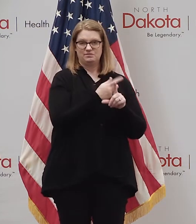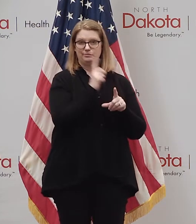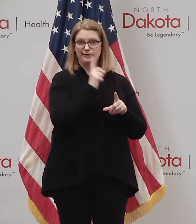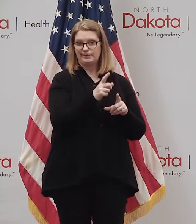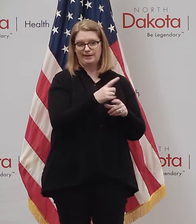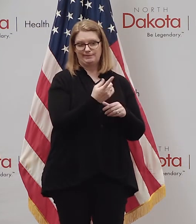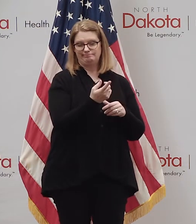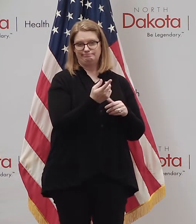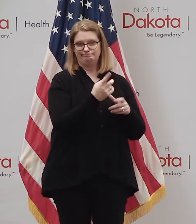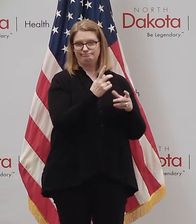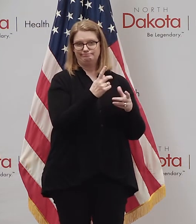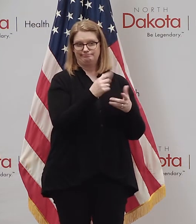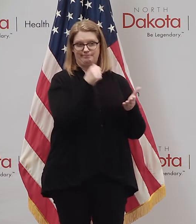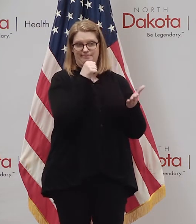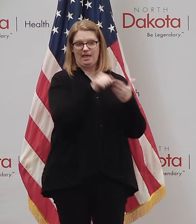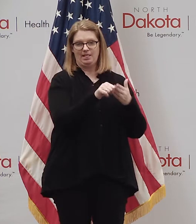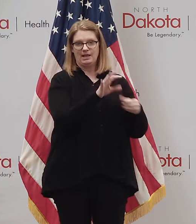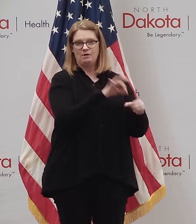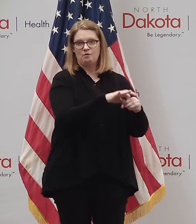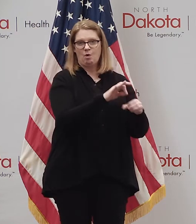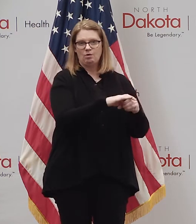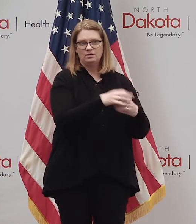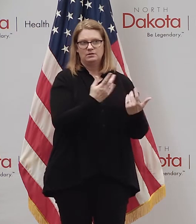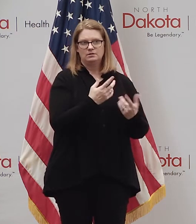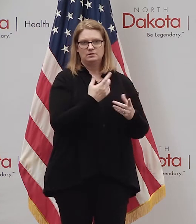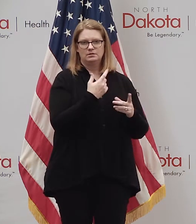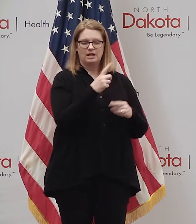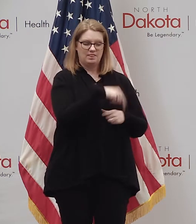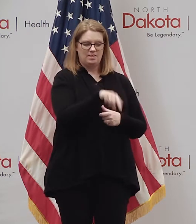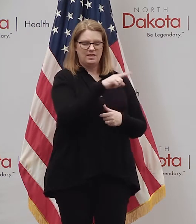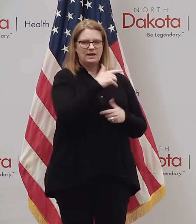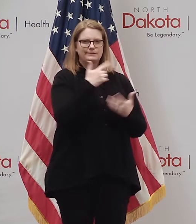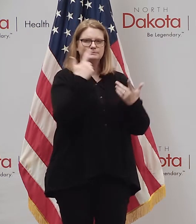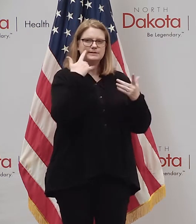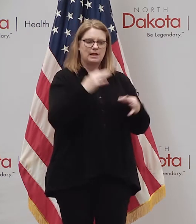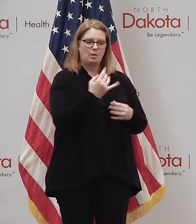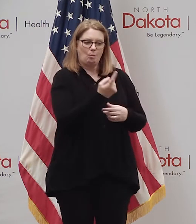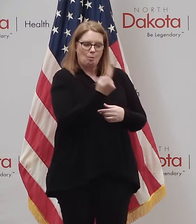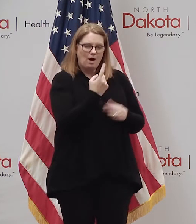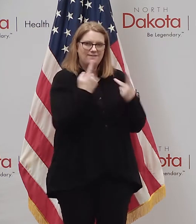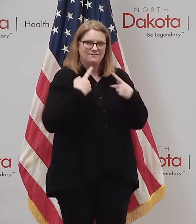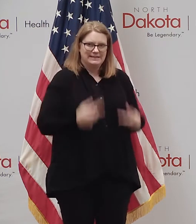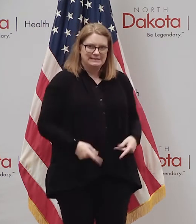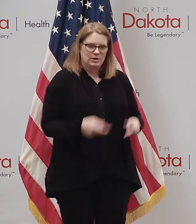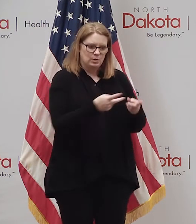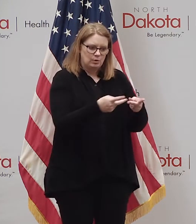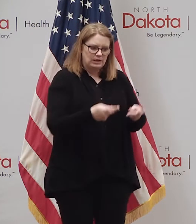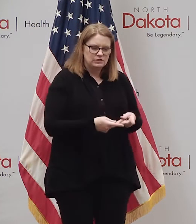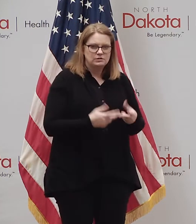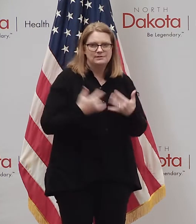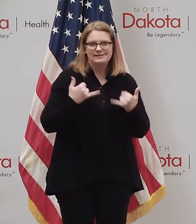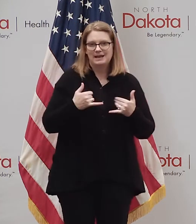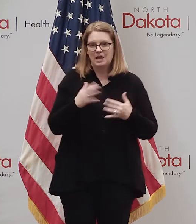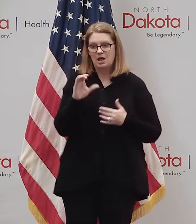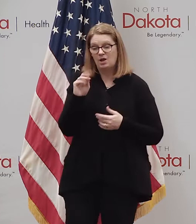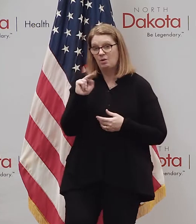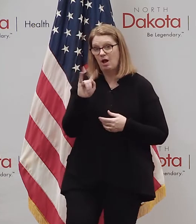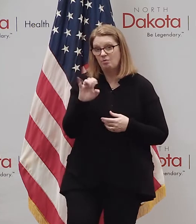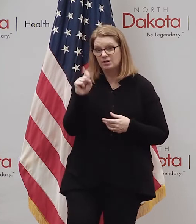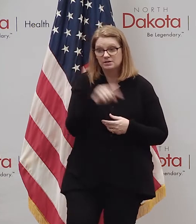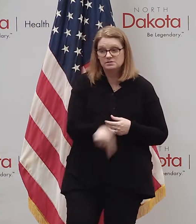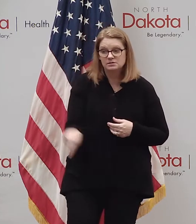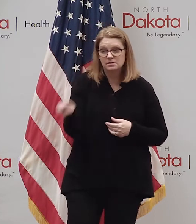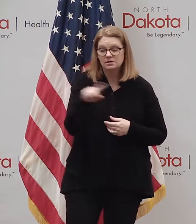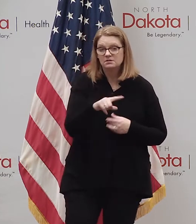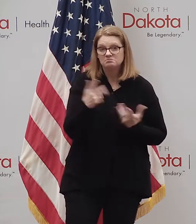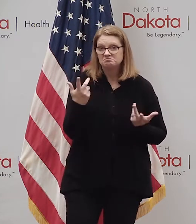the option for one physical location. This year, the counties were given the ability to choose